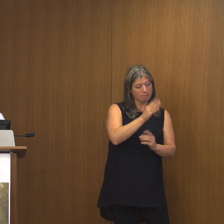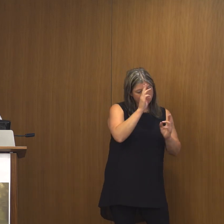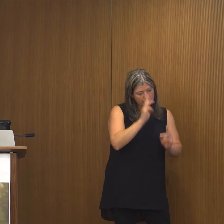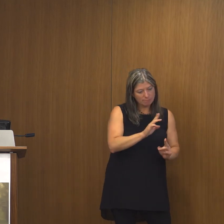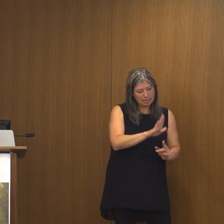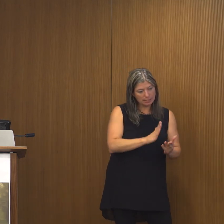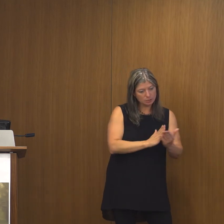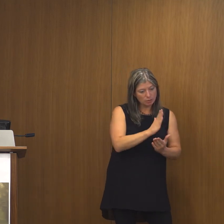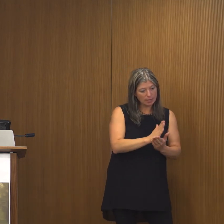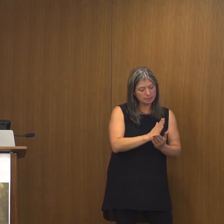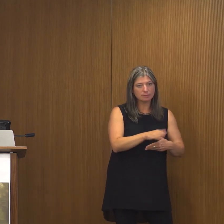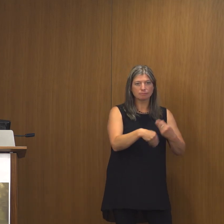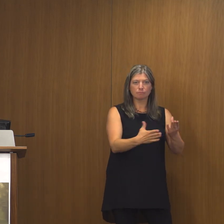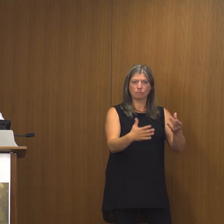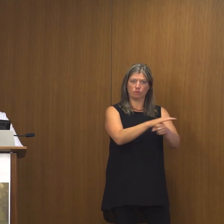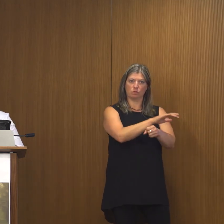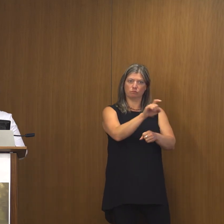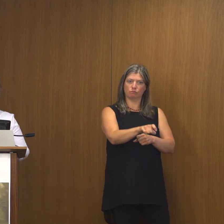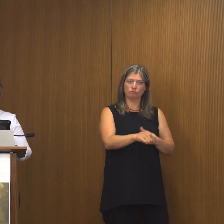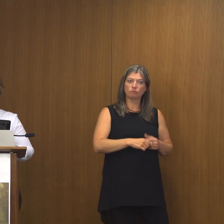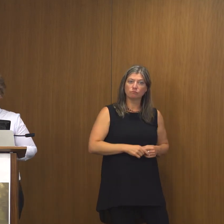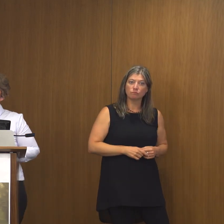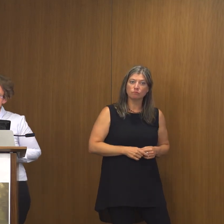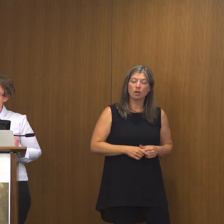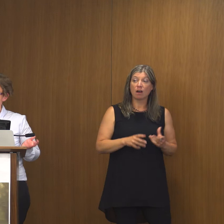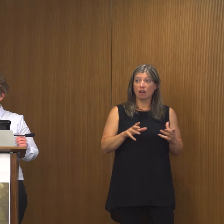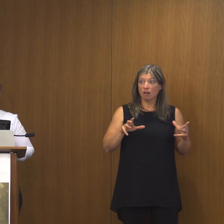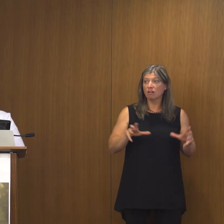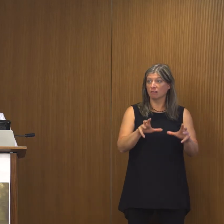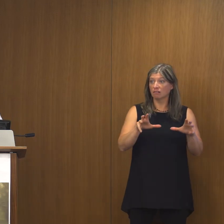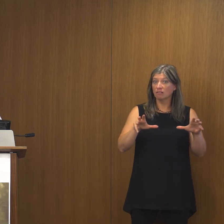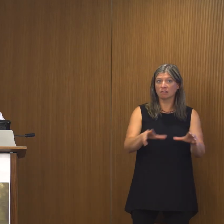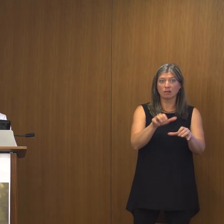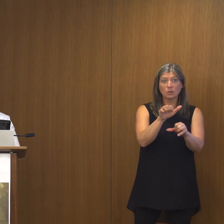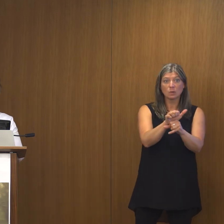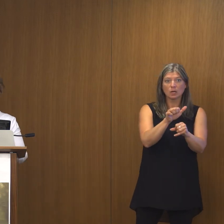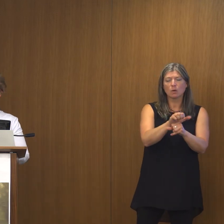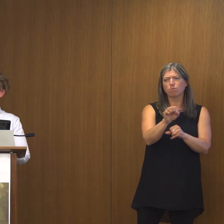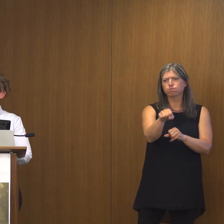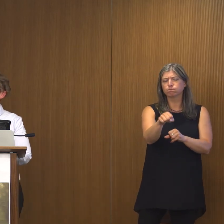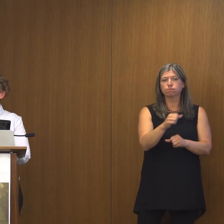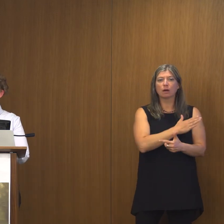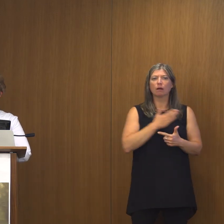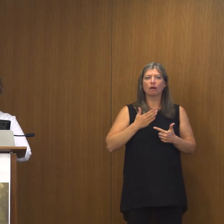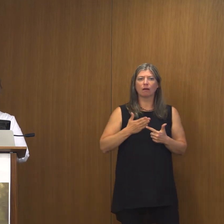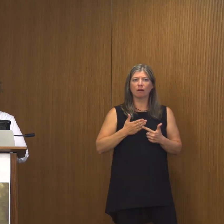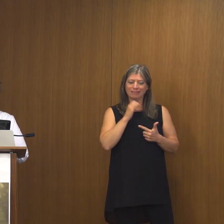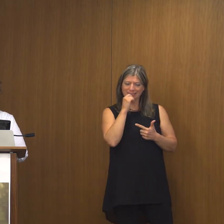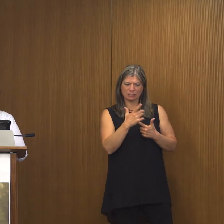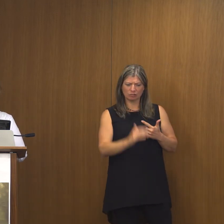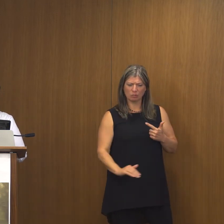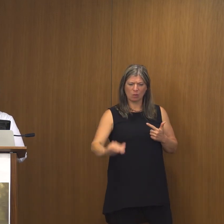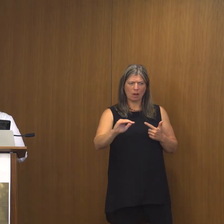were always available to him. Was that a lot of work? Sure. Was it hard for his sister to understand growing